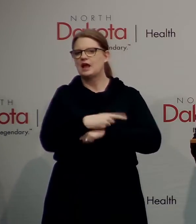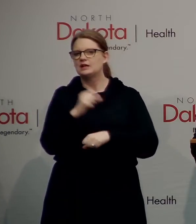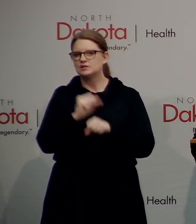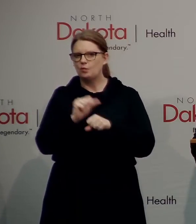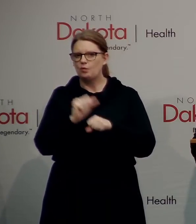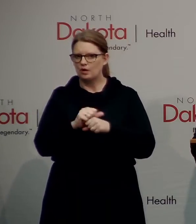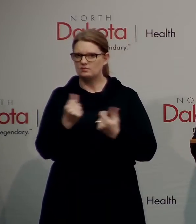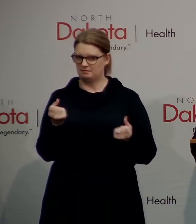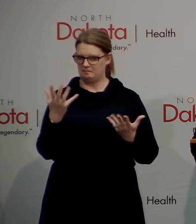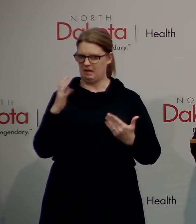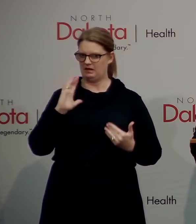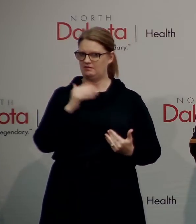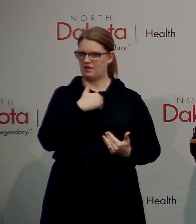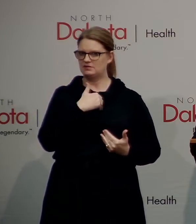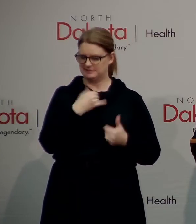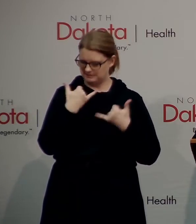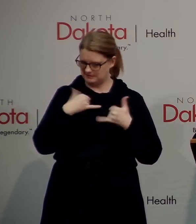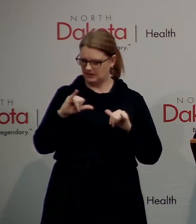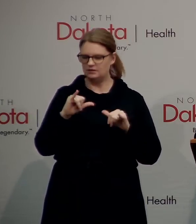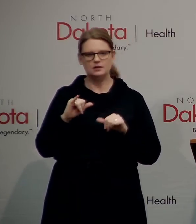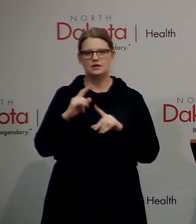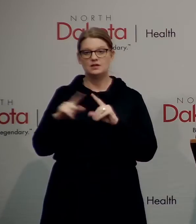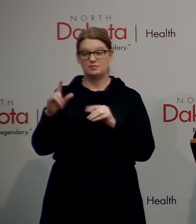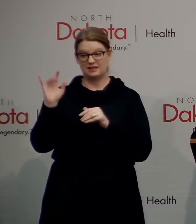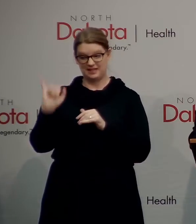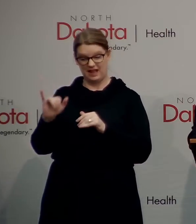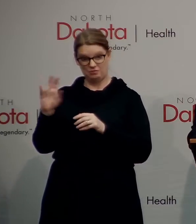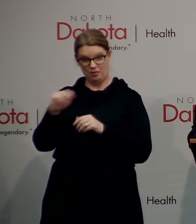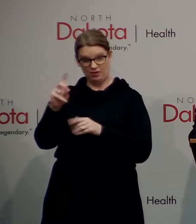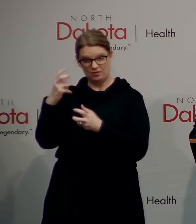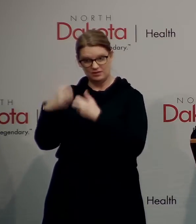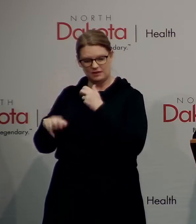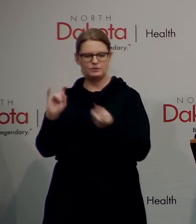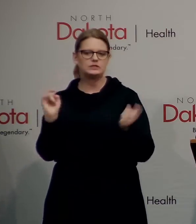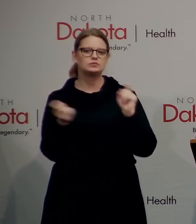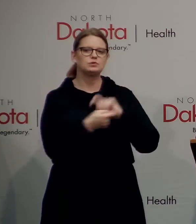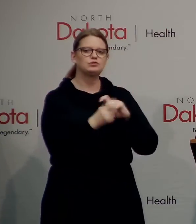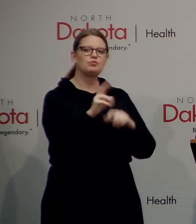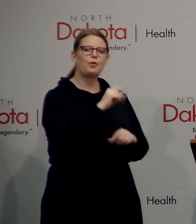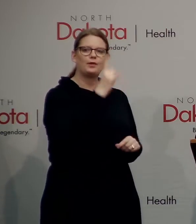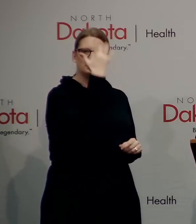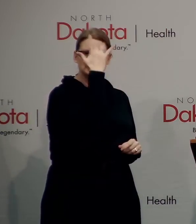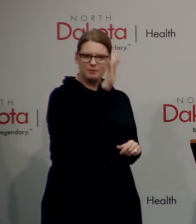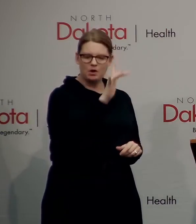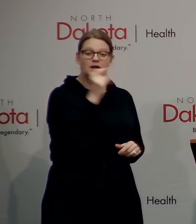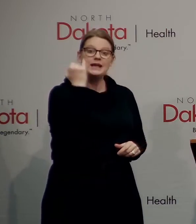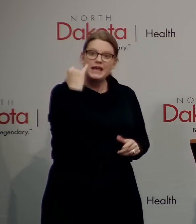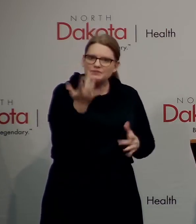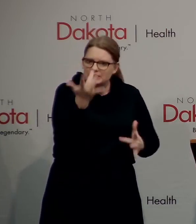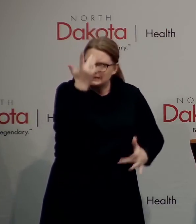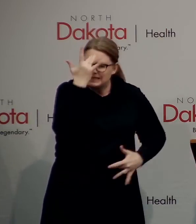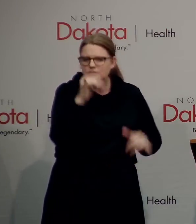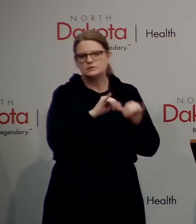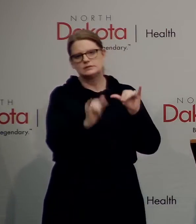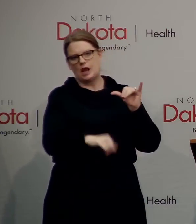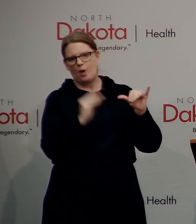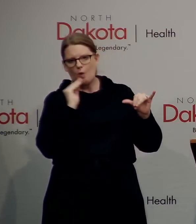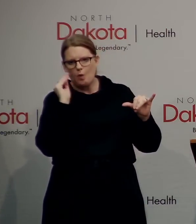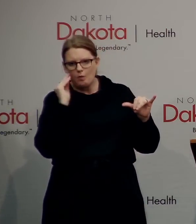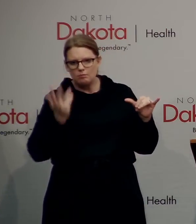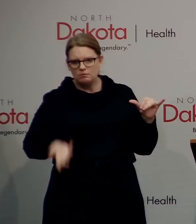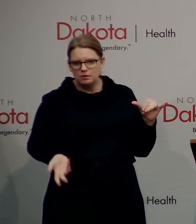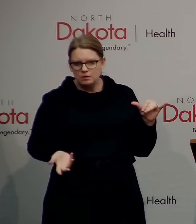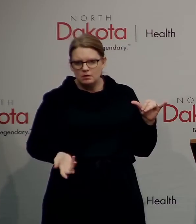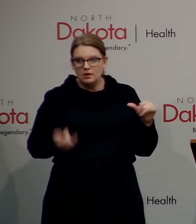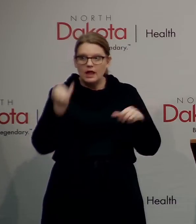many of us grew up with. And we have to switch from North Dakota tough to North Dakota smart, and people have to stay home if they're sick. If they've been in contact with someone